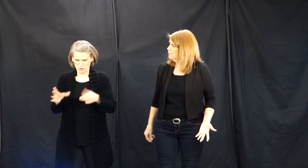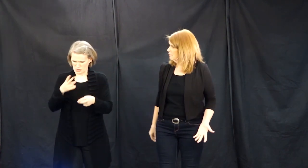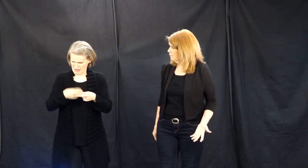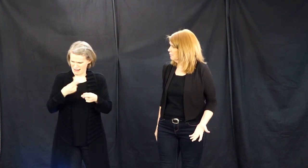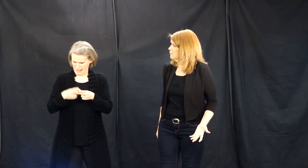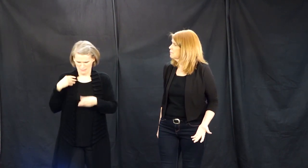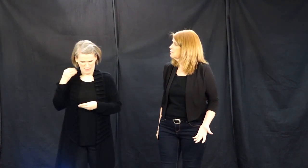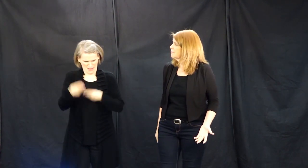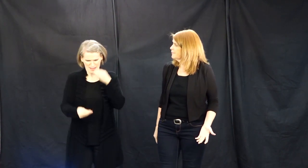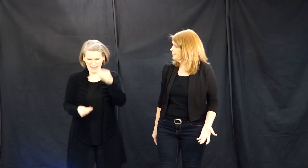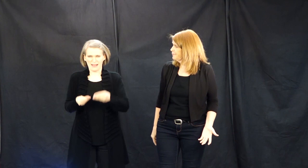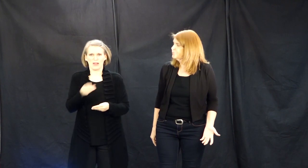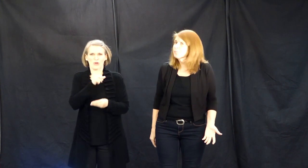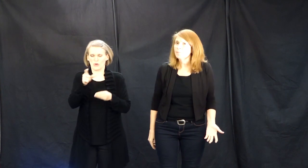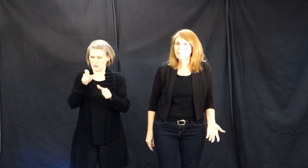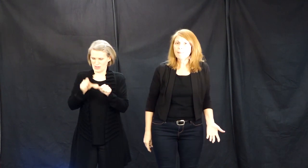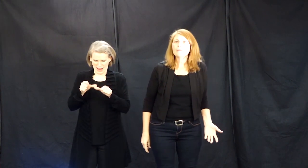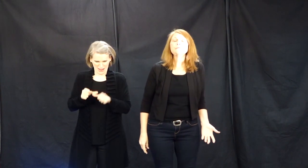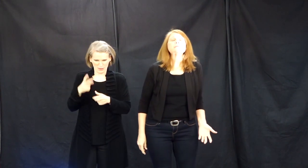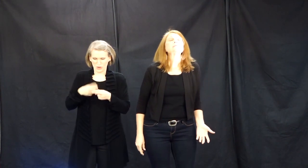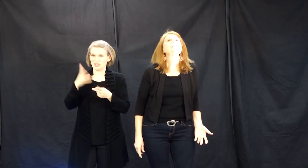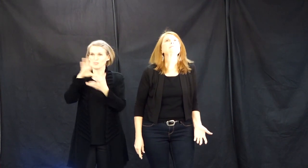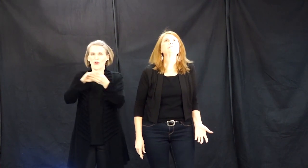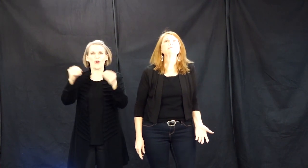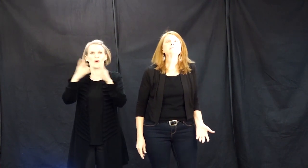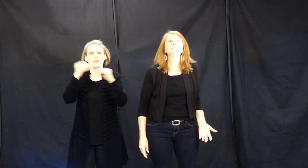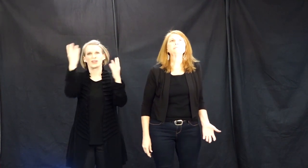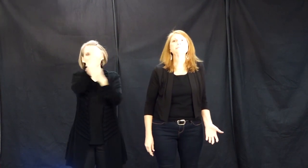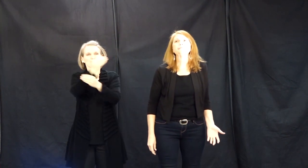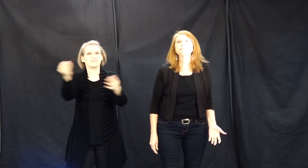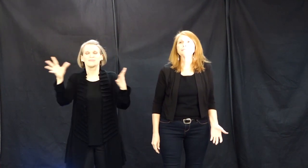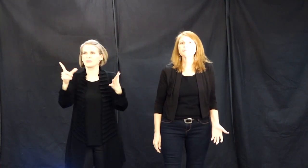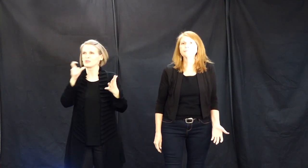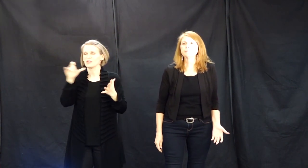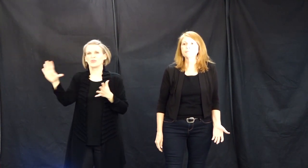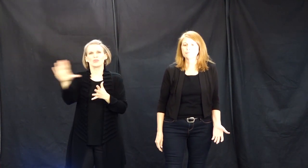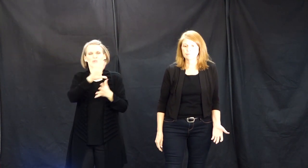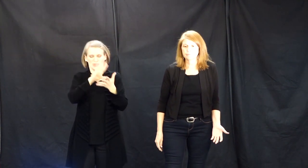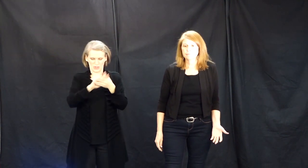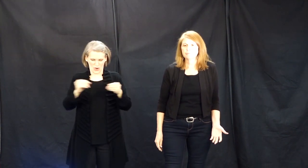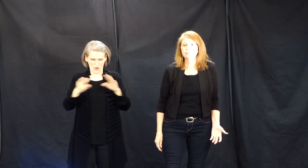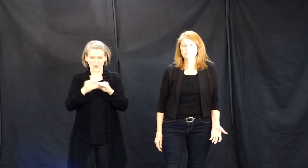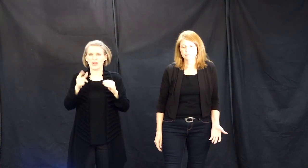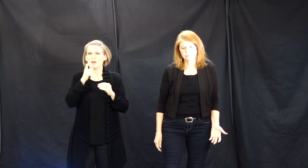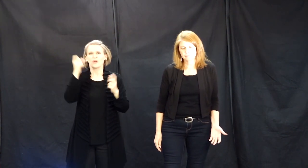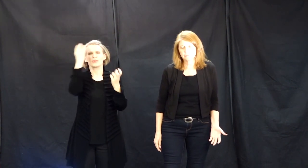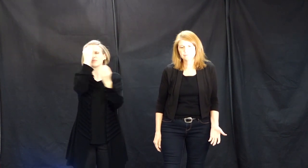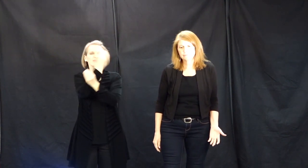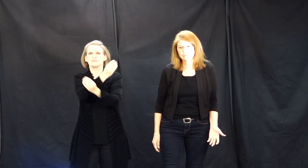Who keeps your flame? Who tells your story? Who tells your story? Who tells your